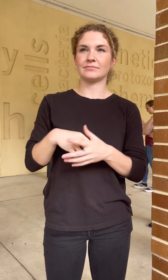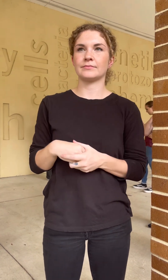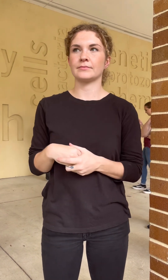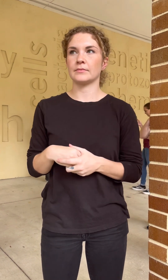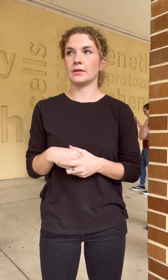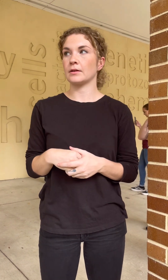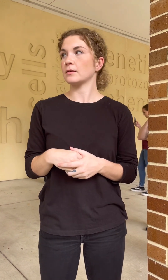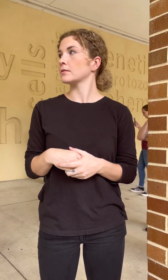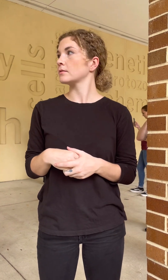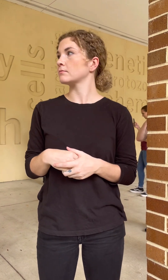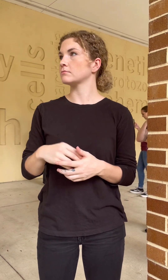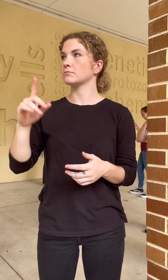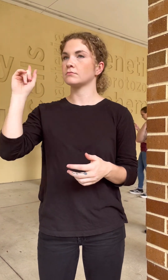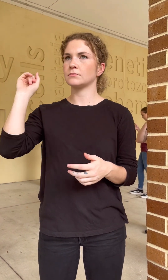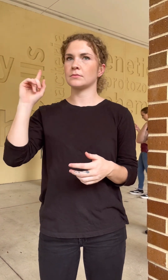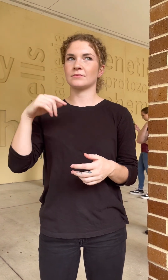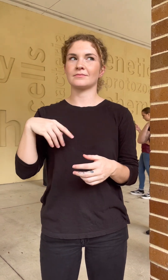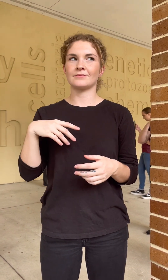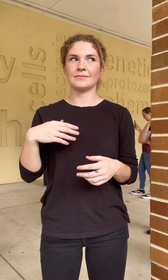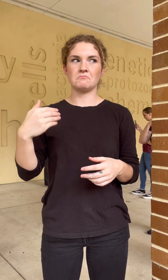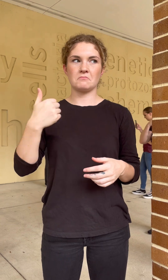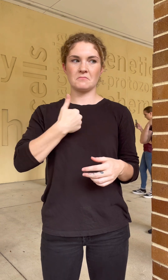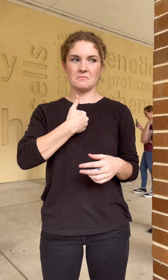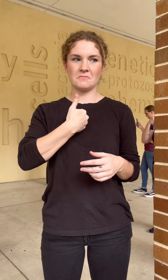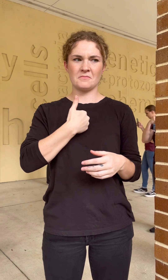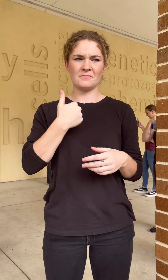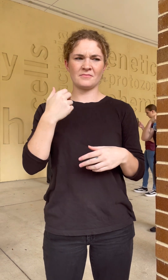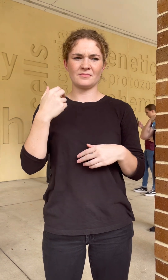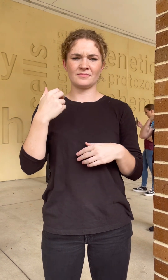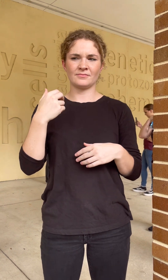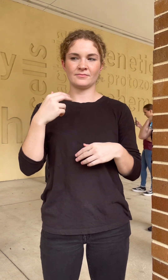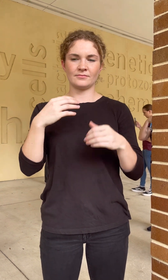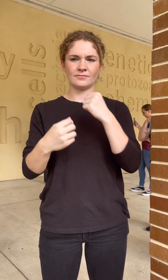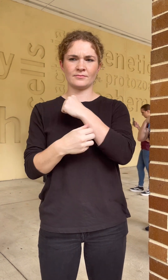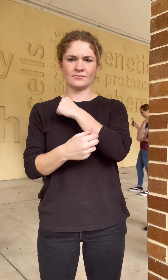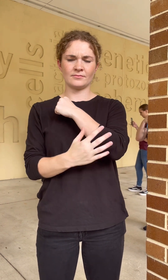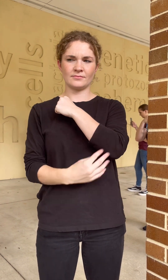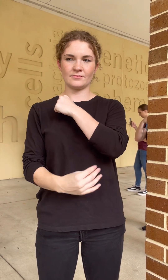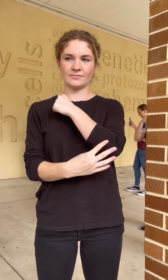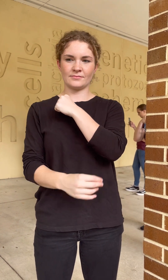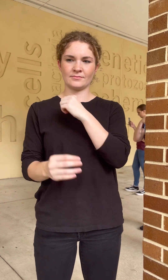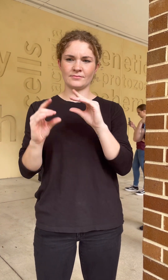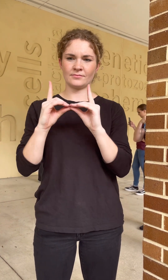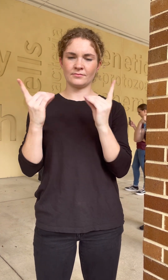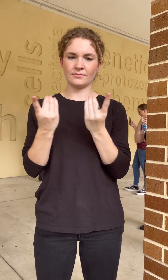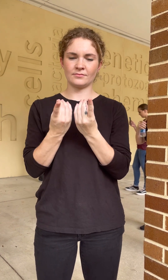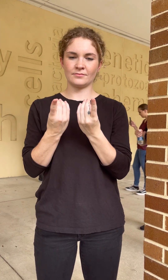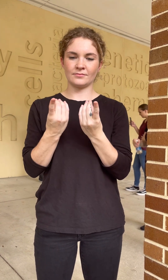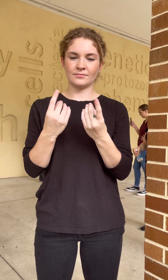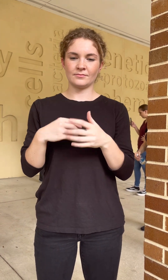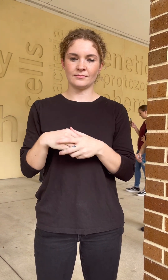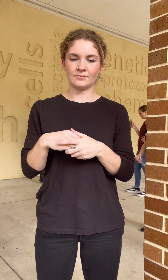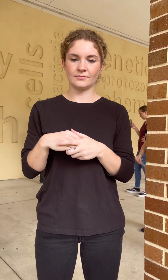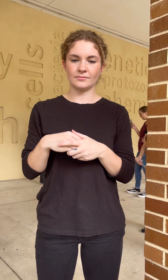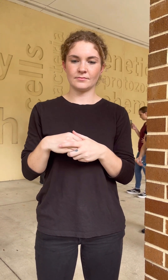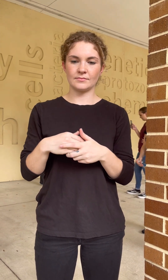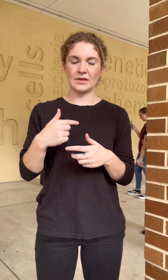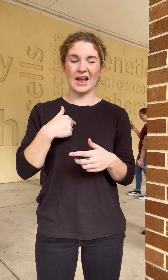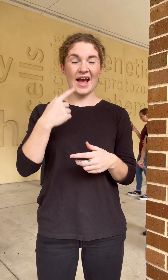Studies department. English oversees creative writing, film production, and all that good stuff. I think of interdisciplinary studies as